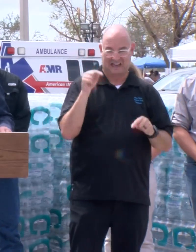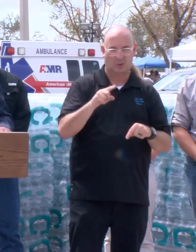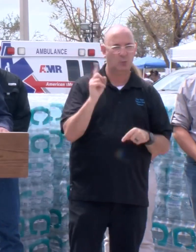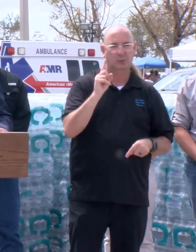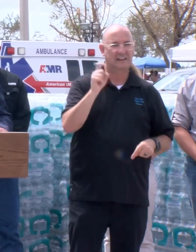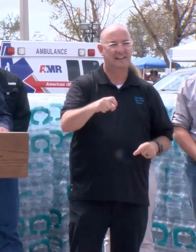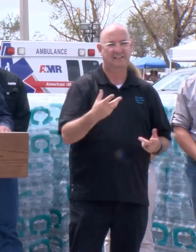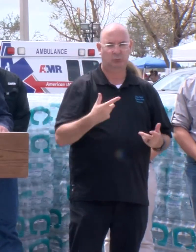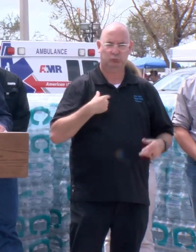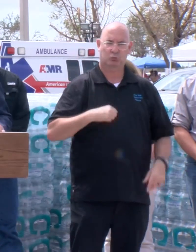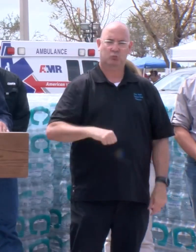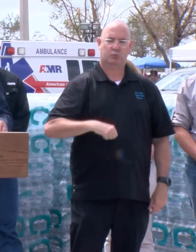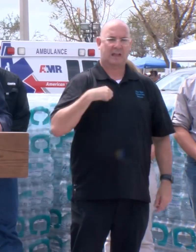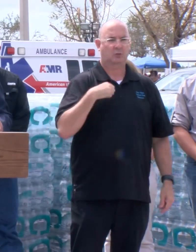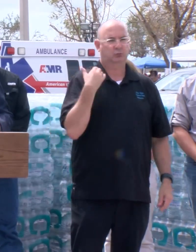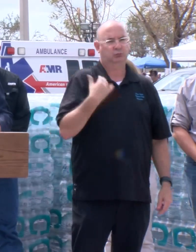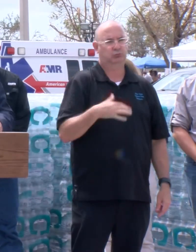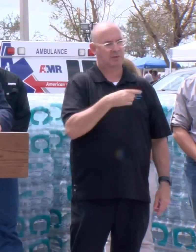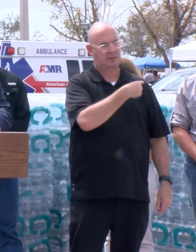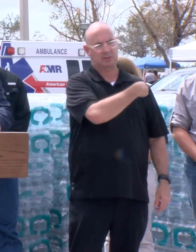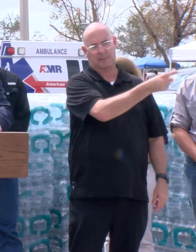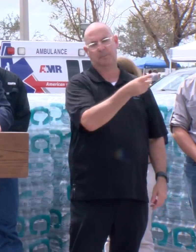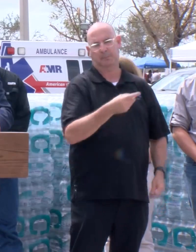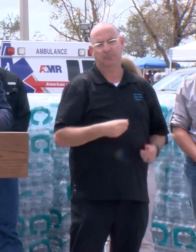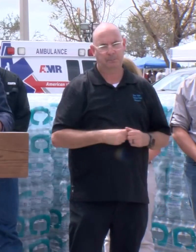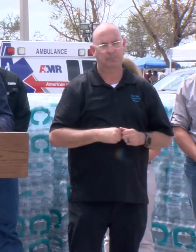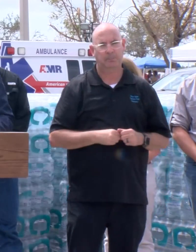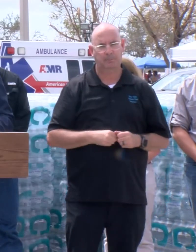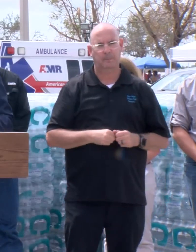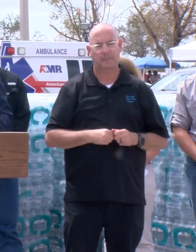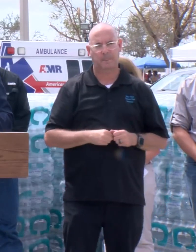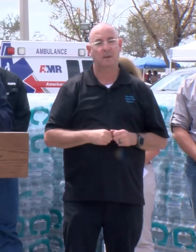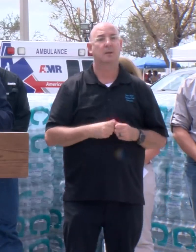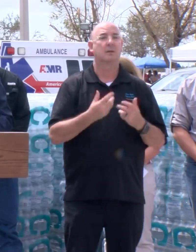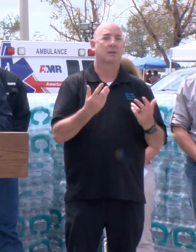more about what's going on with the disaster fund, I'm proud to